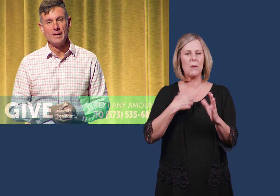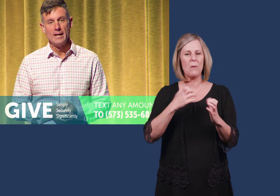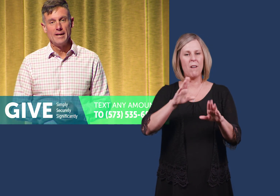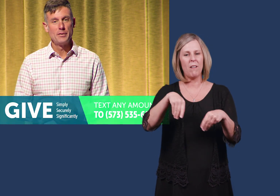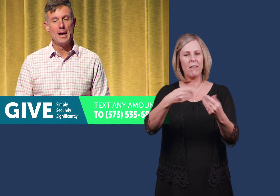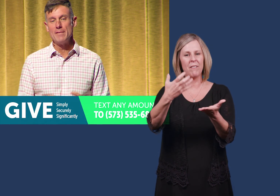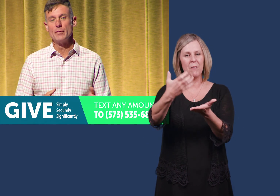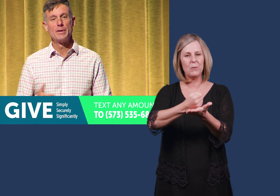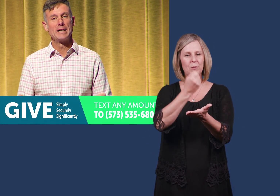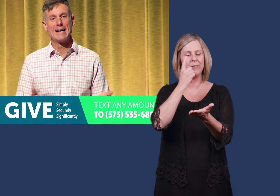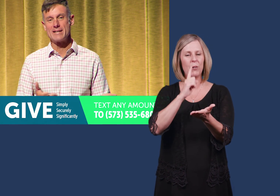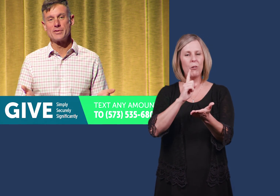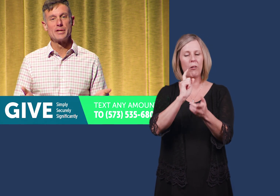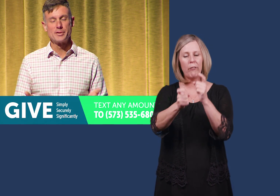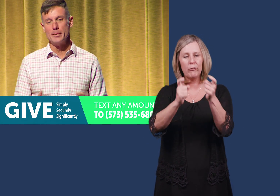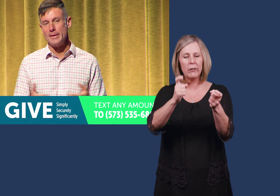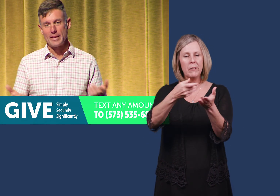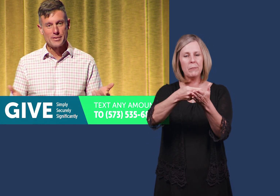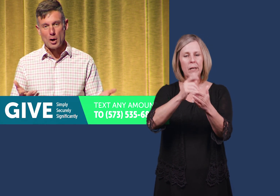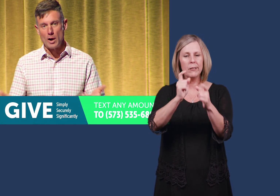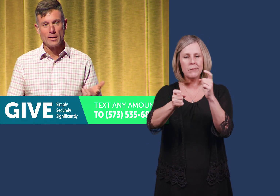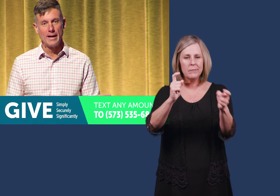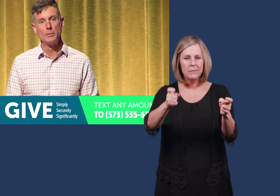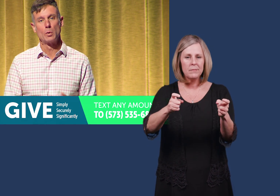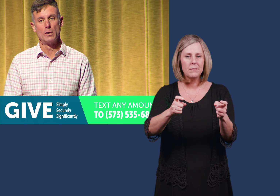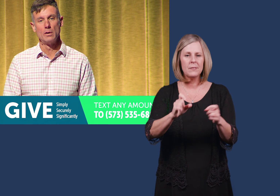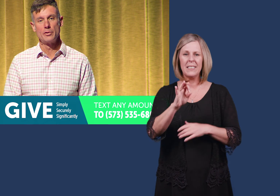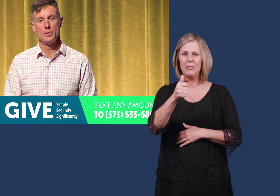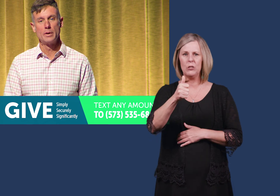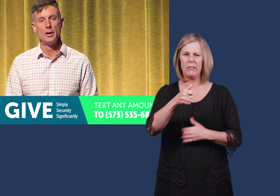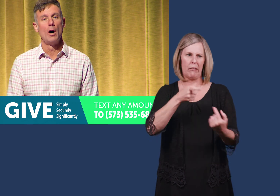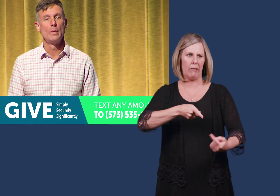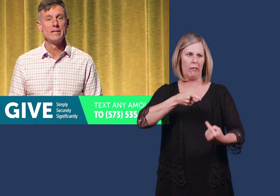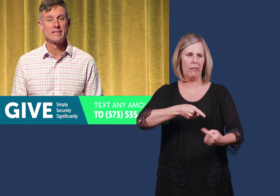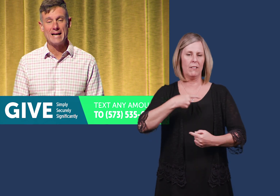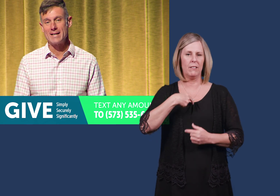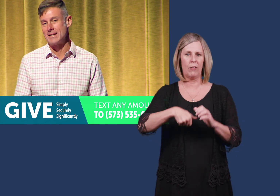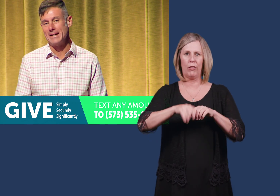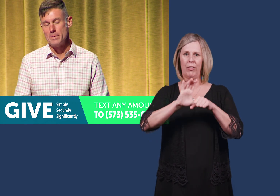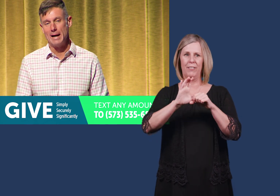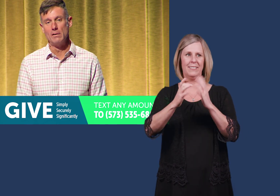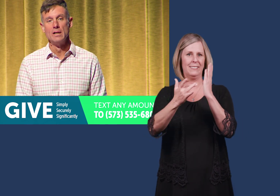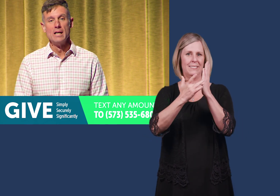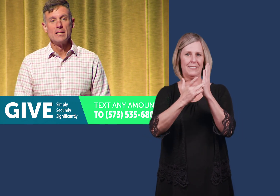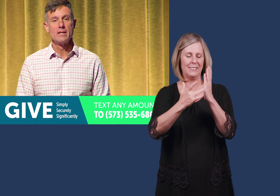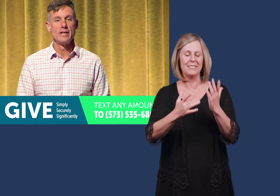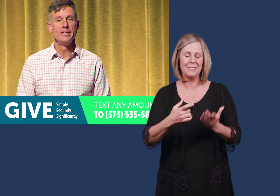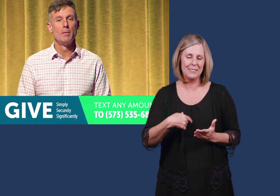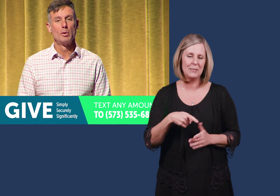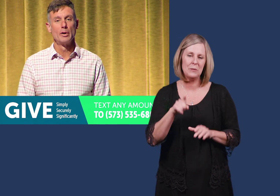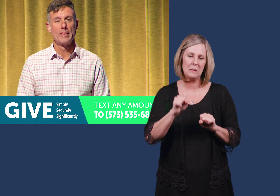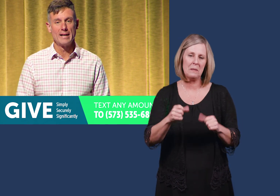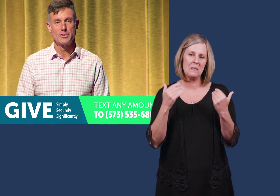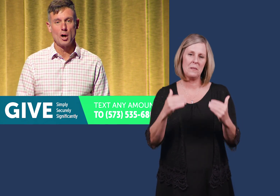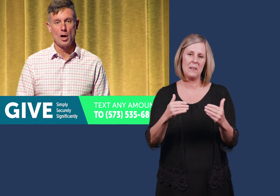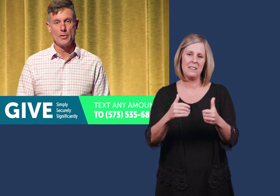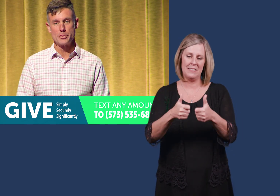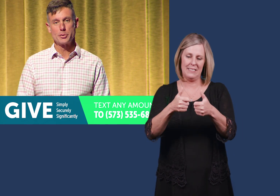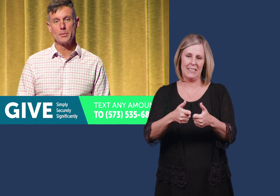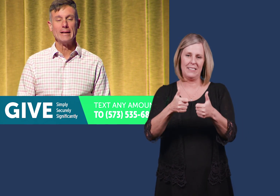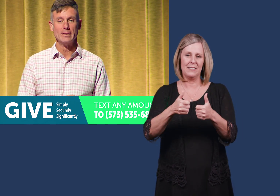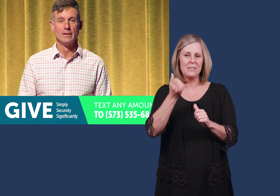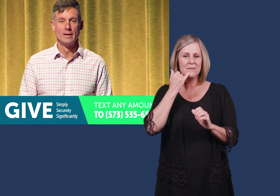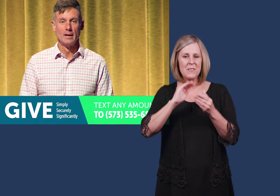offering. If you haven't figured out a system in this online world, you can always text any amount to the number that's on